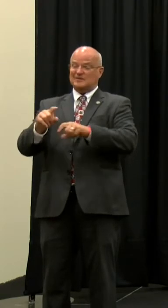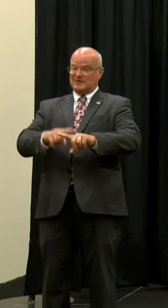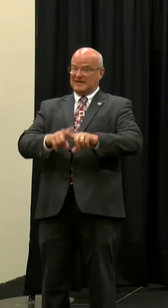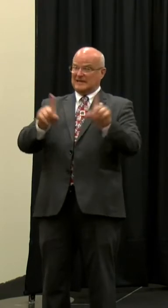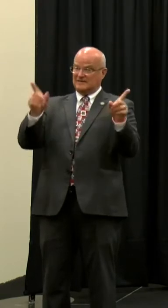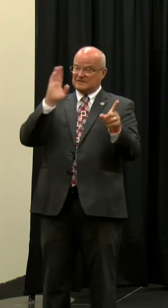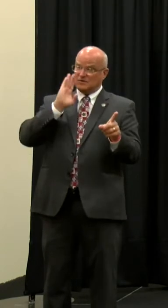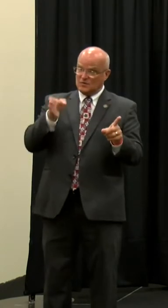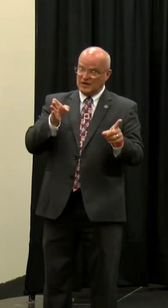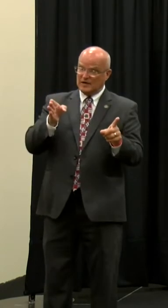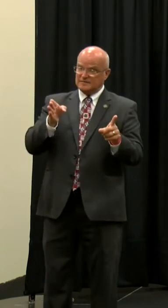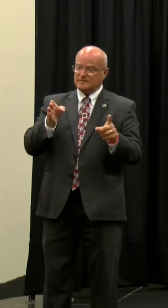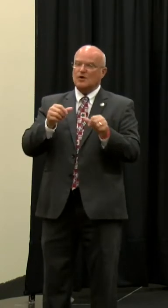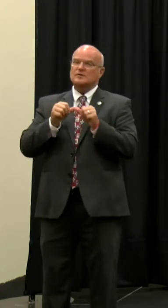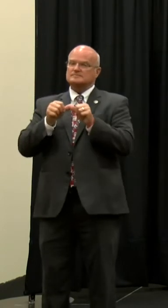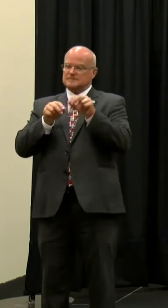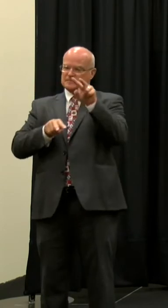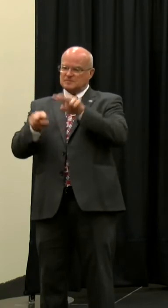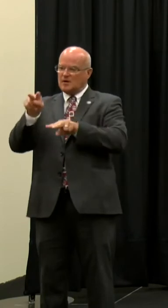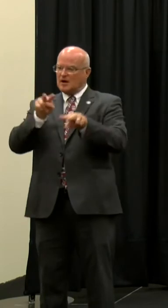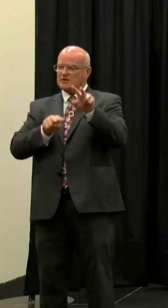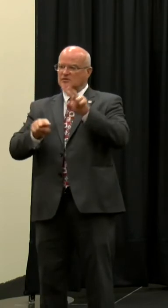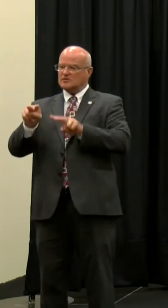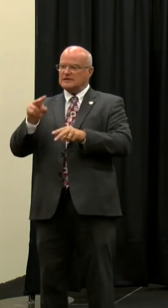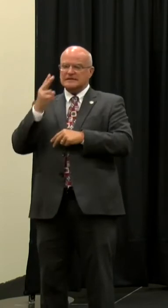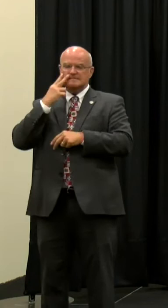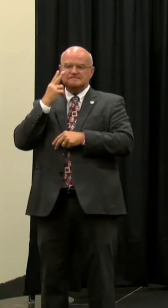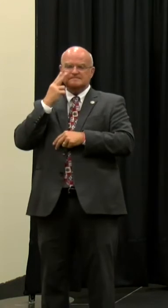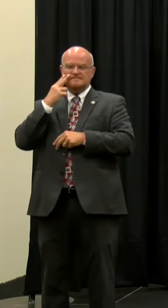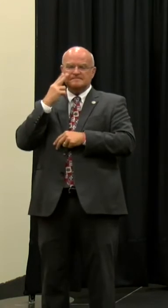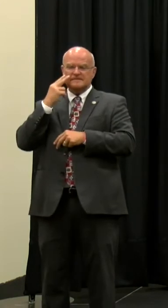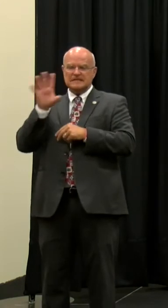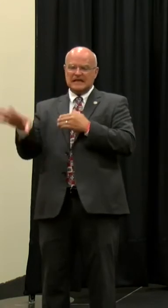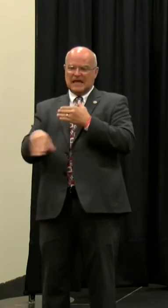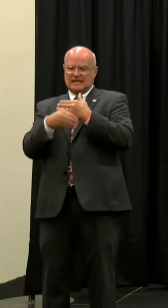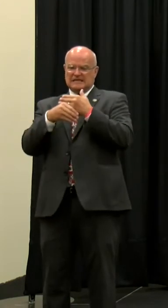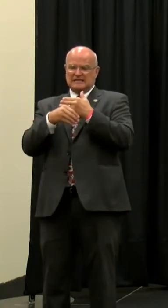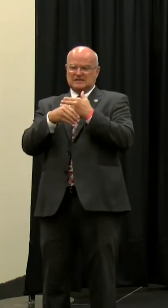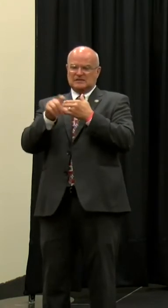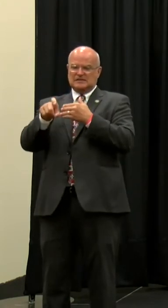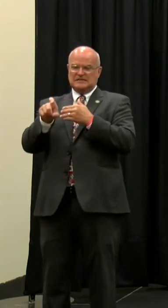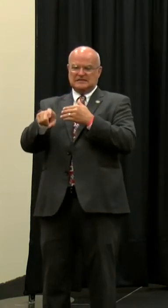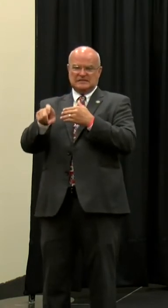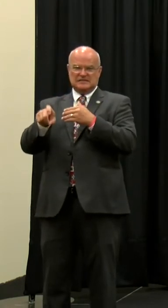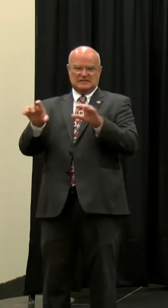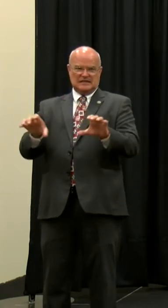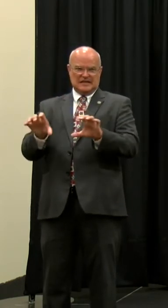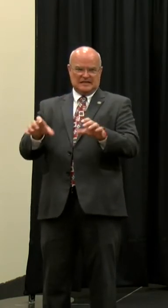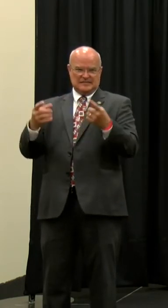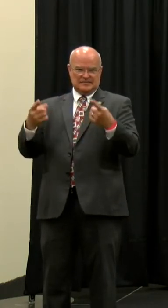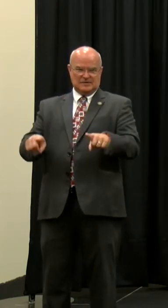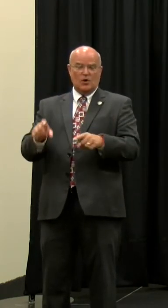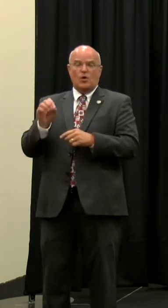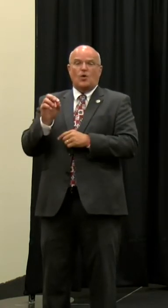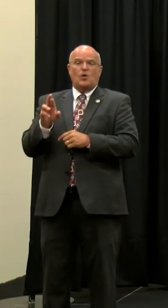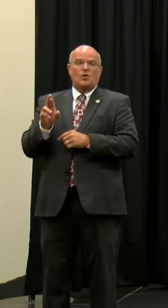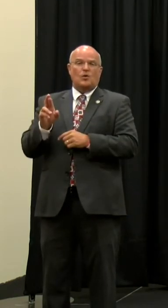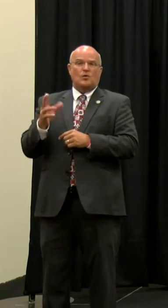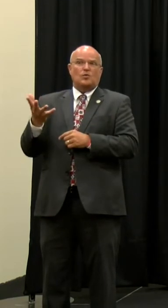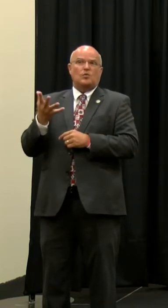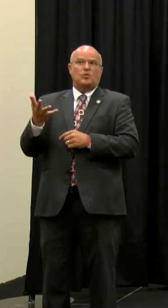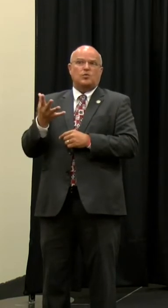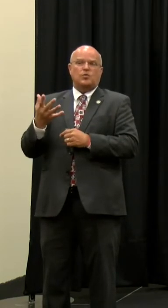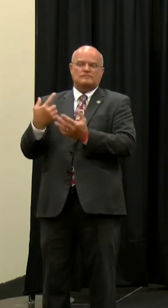difference. We'll continue to look at it and to see if anything additional should be done or